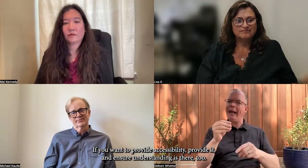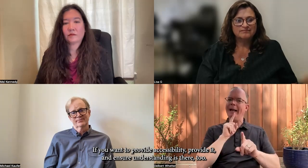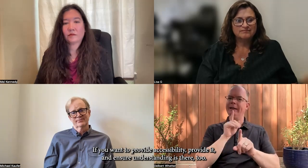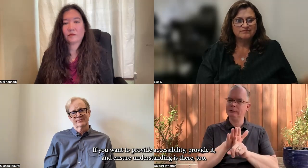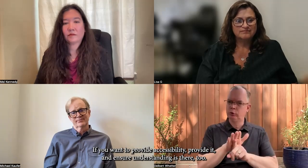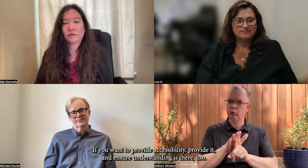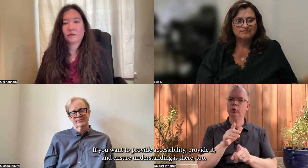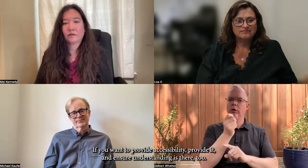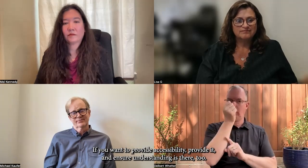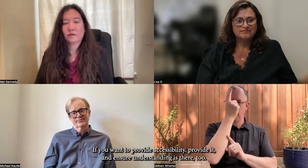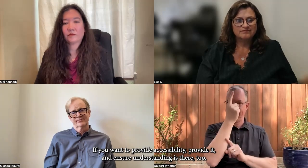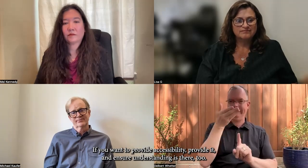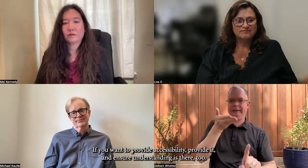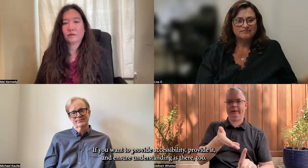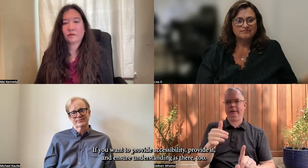and ensure understanding is there too.